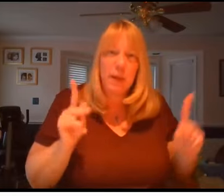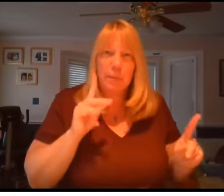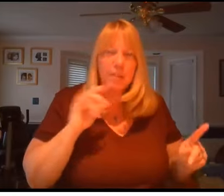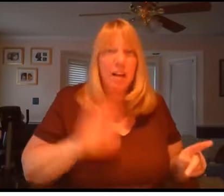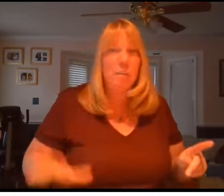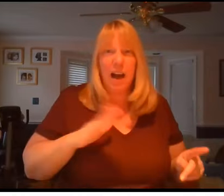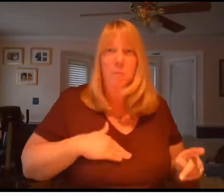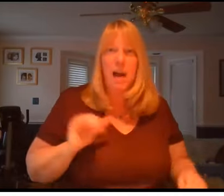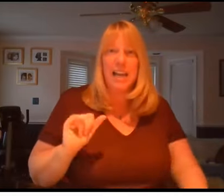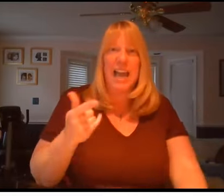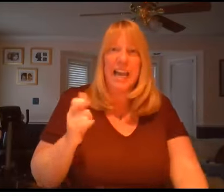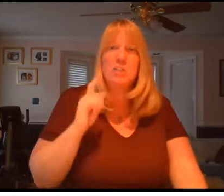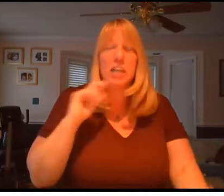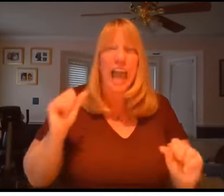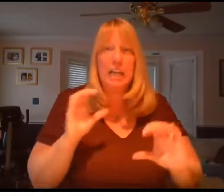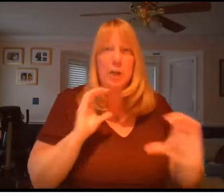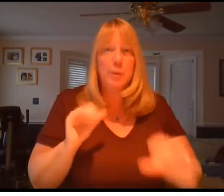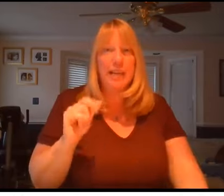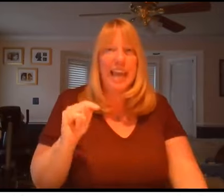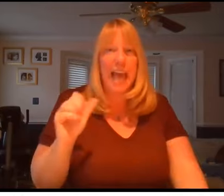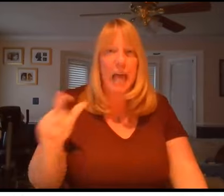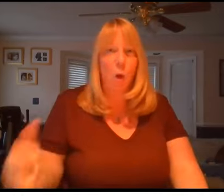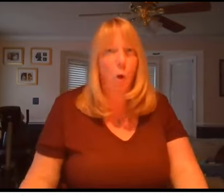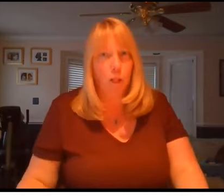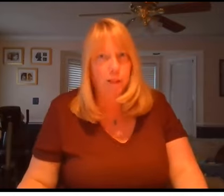I used to deaf people around my age communicate